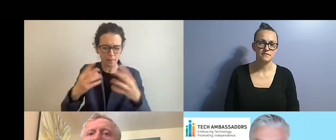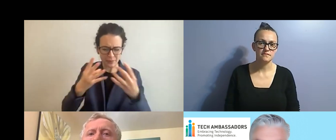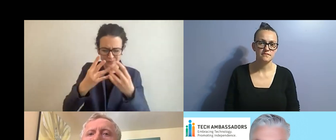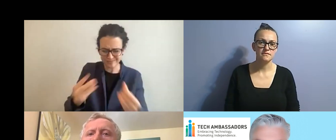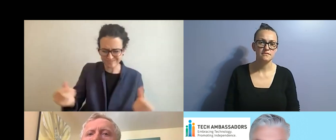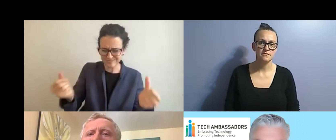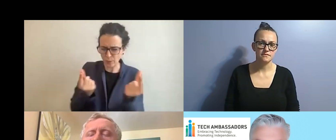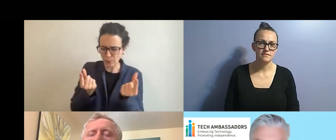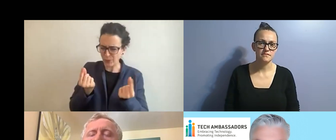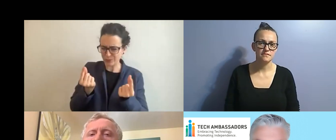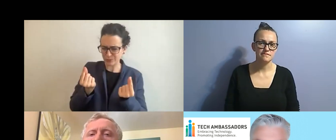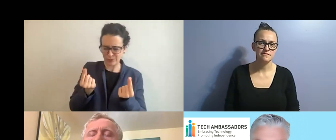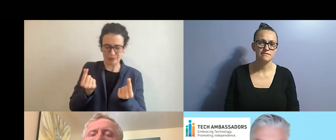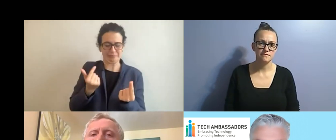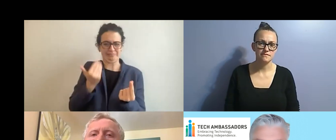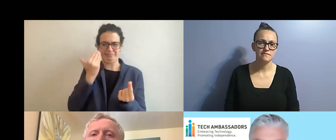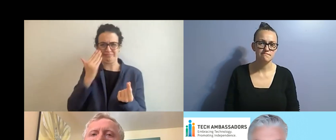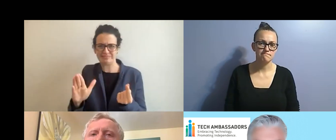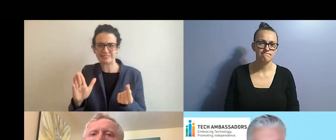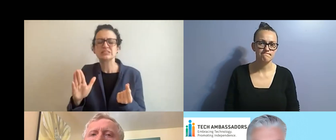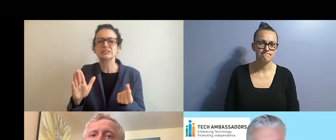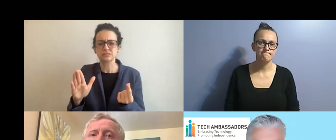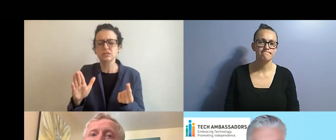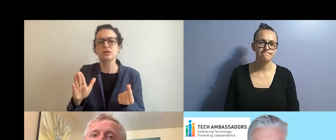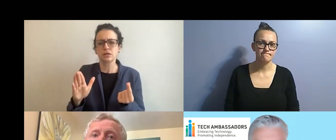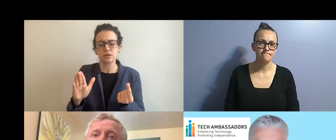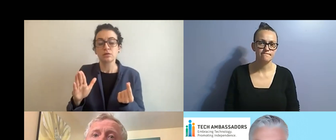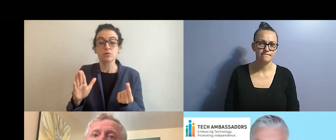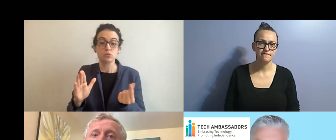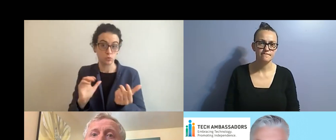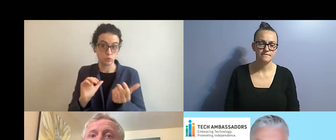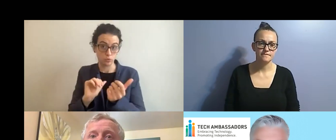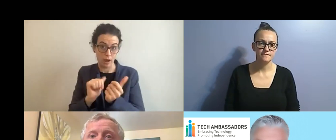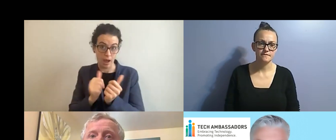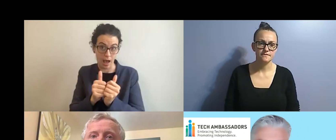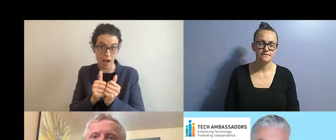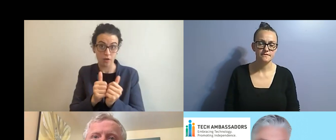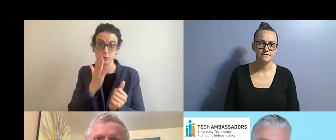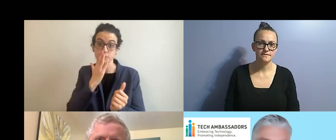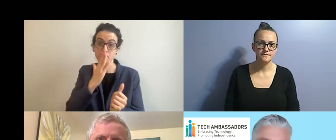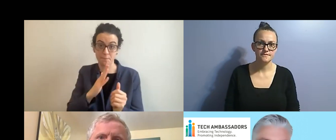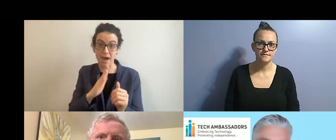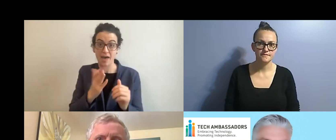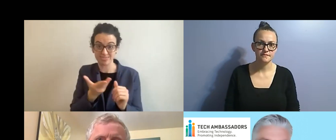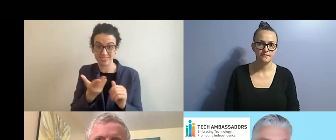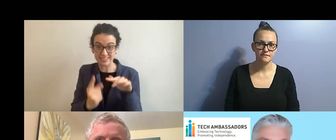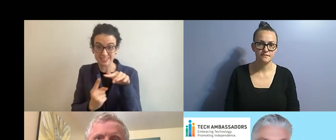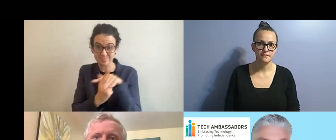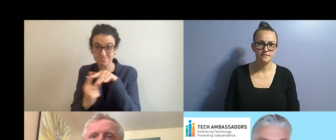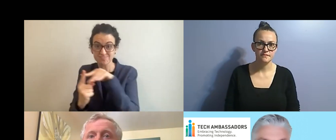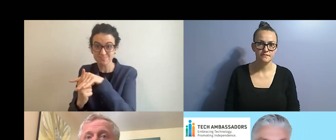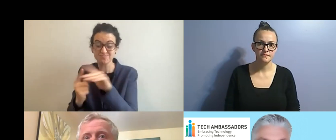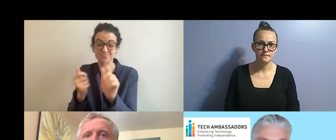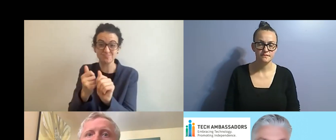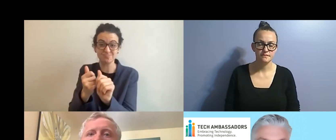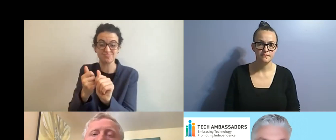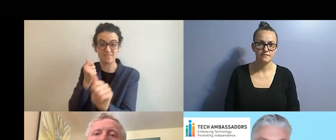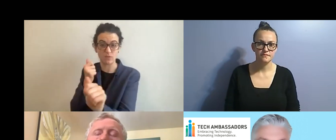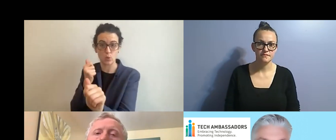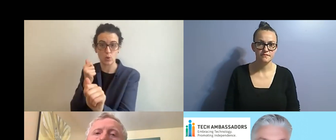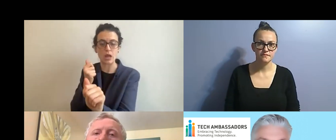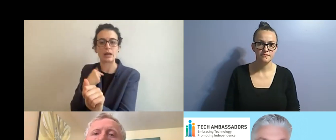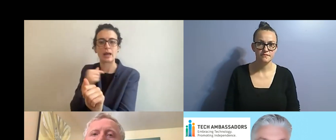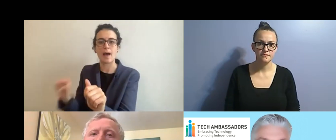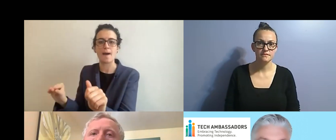And so the only way to get away from those bad things was to move back home, which is Scioto